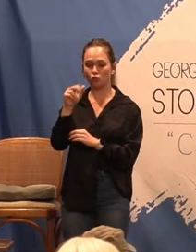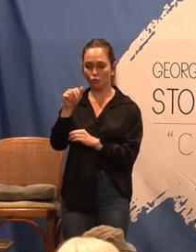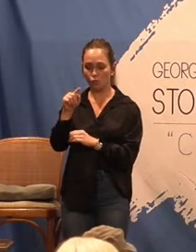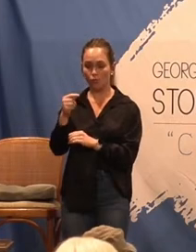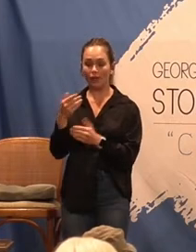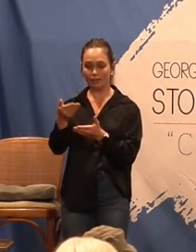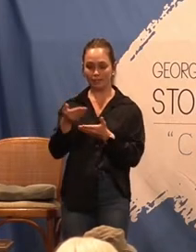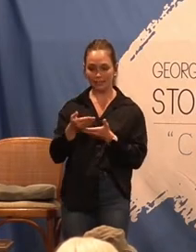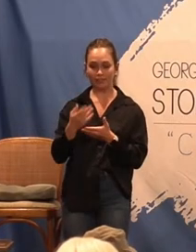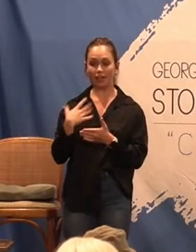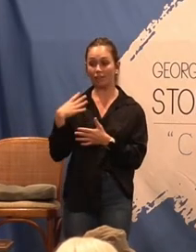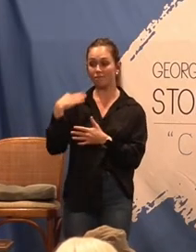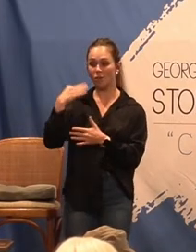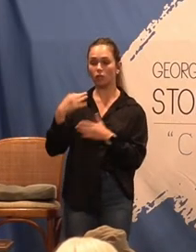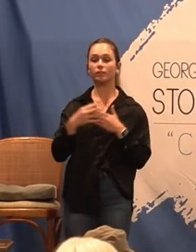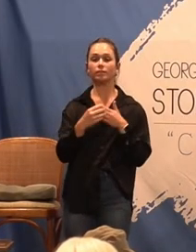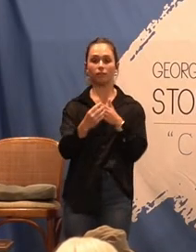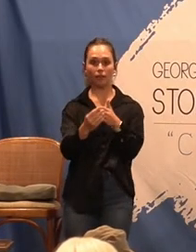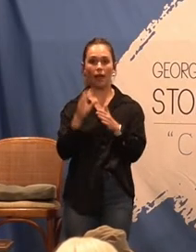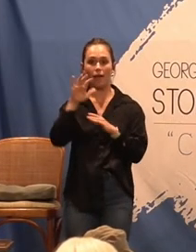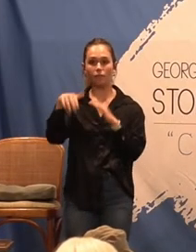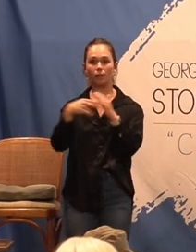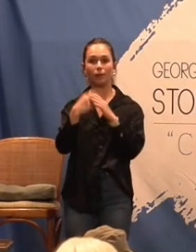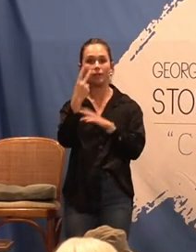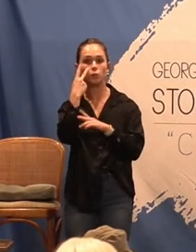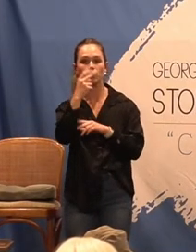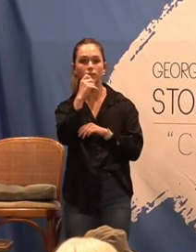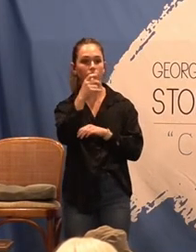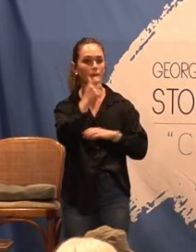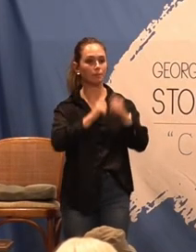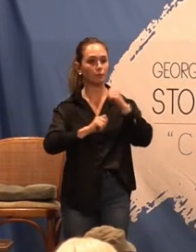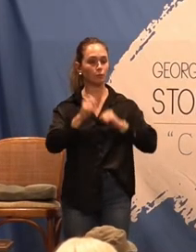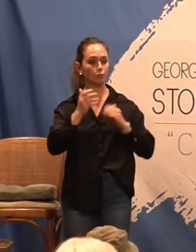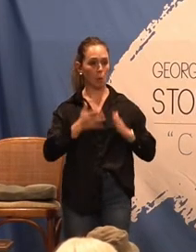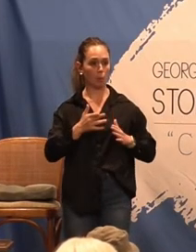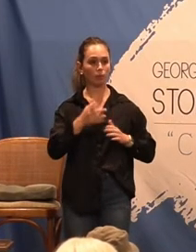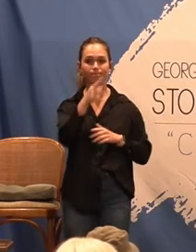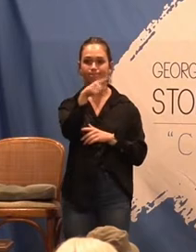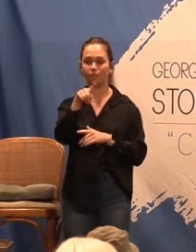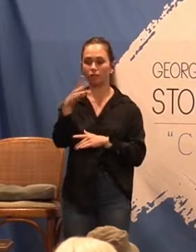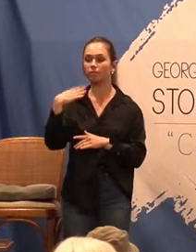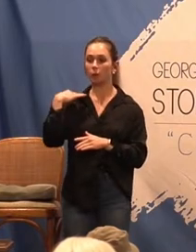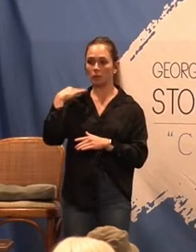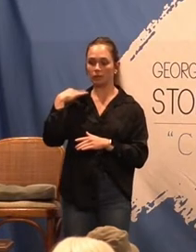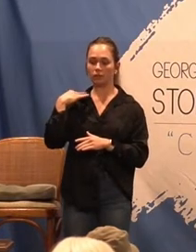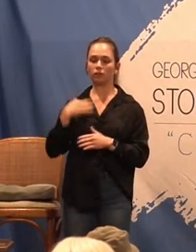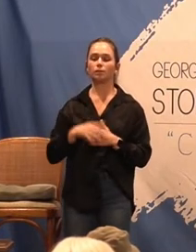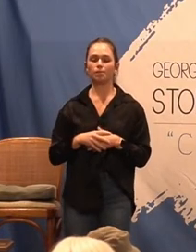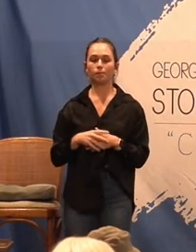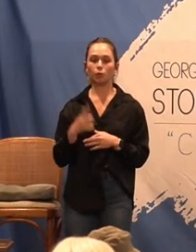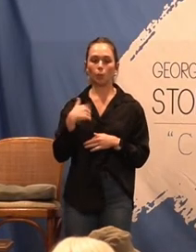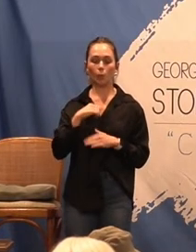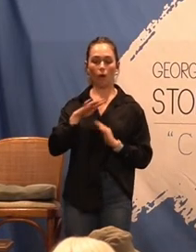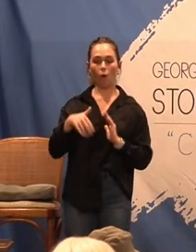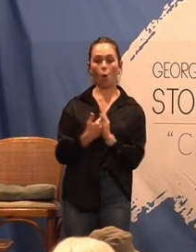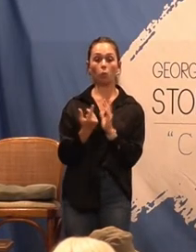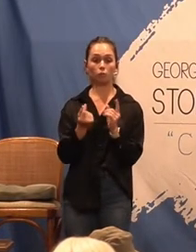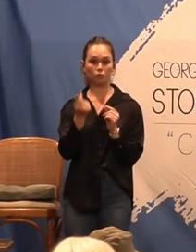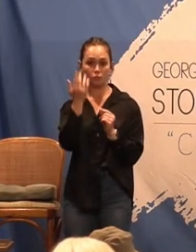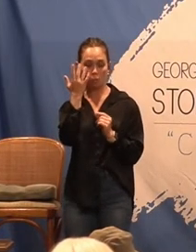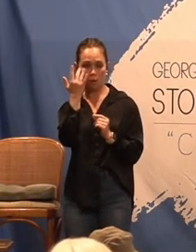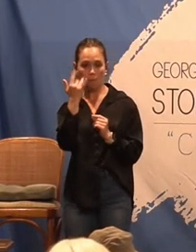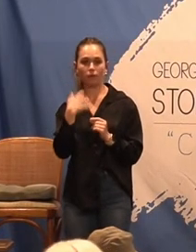led. Everybody that you see staffing that is not a performer is a volunteer. We all do this because we